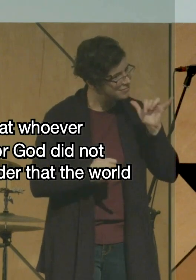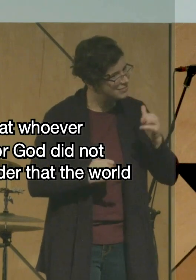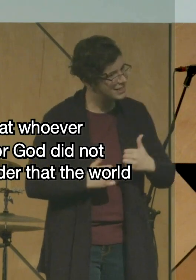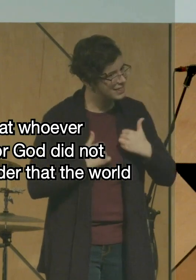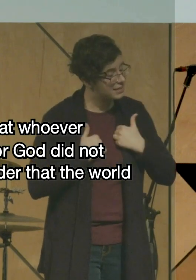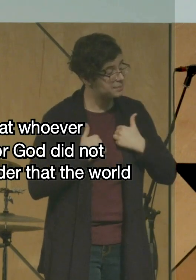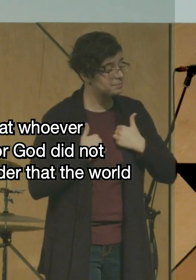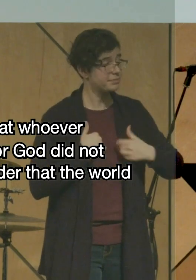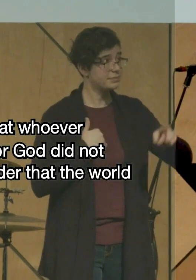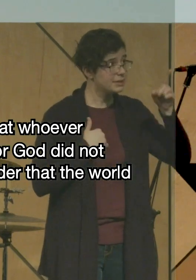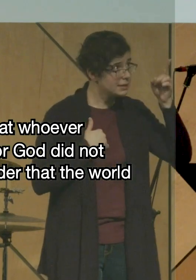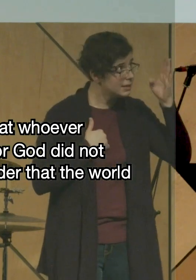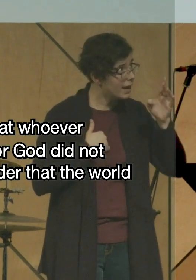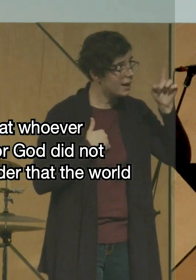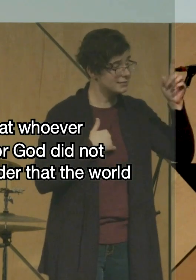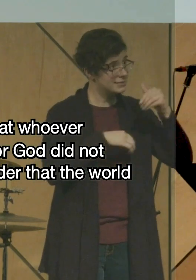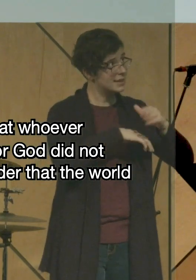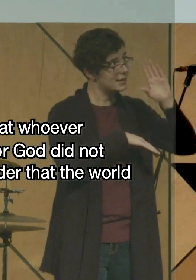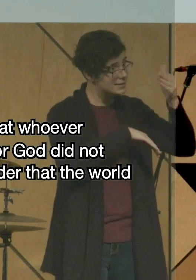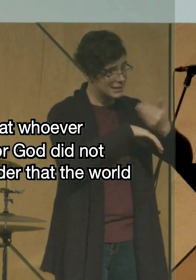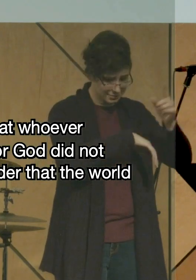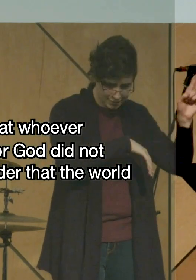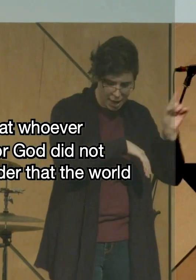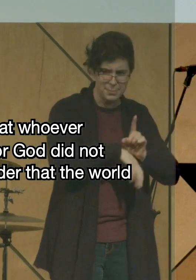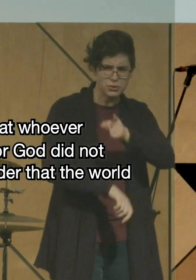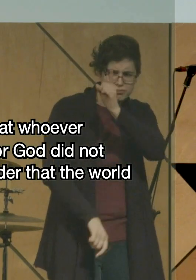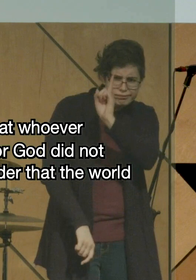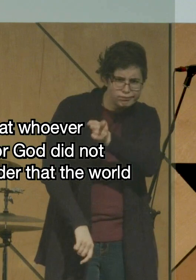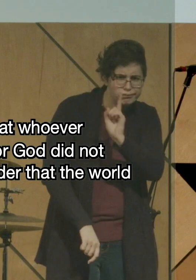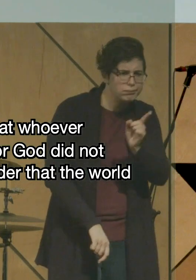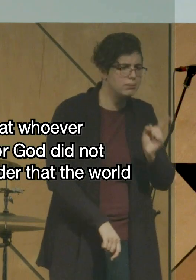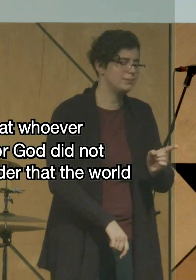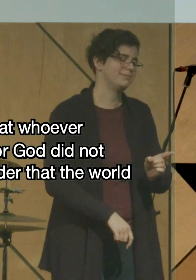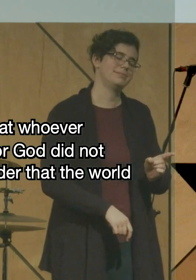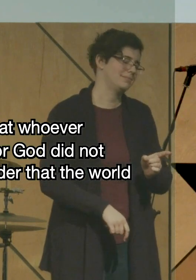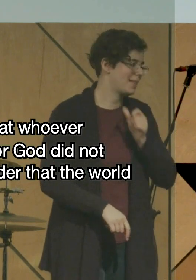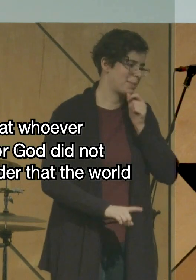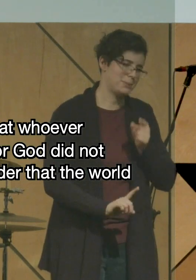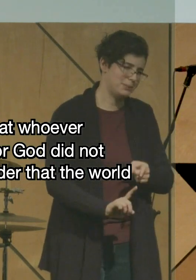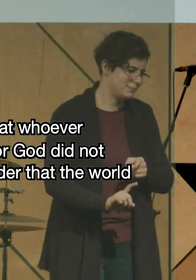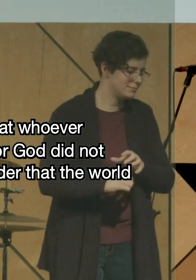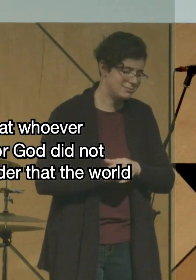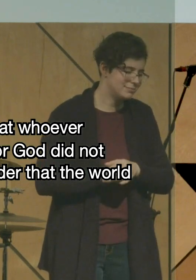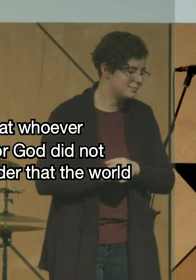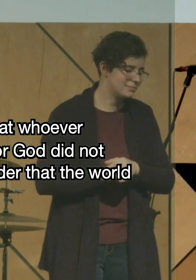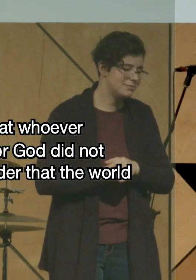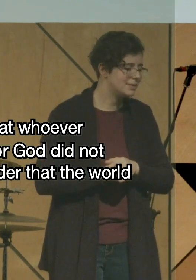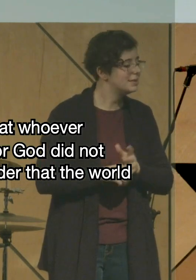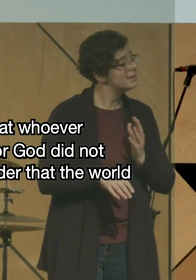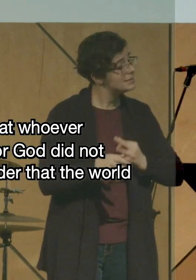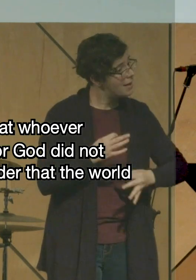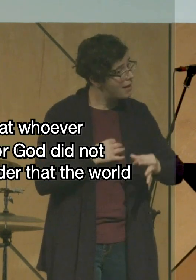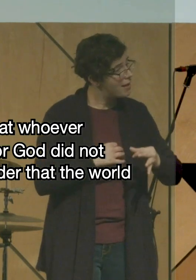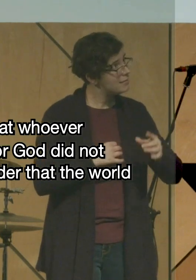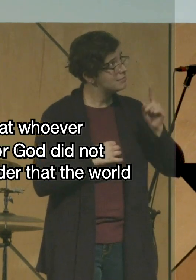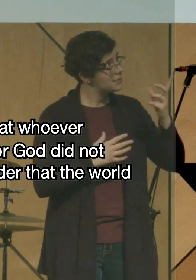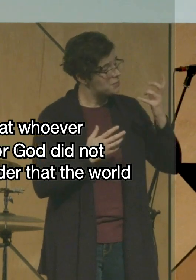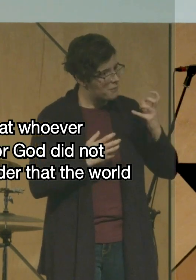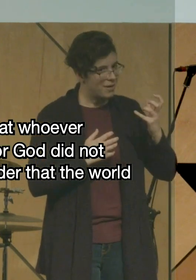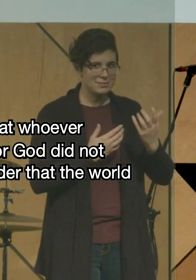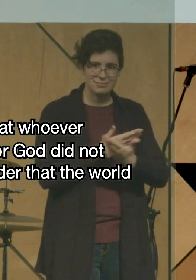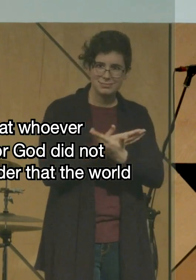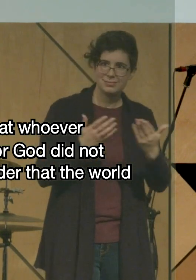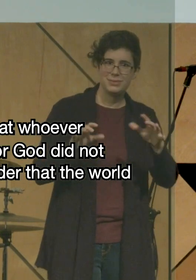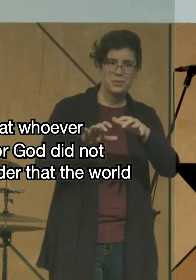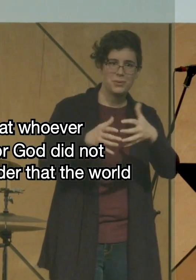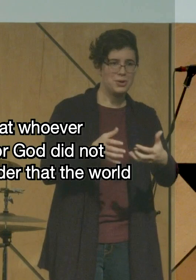For God did not send his son into the world to condemn the world, but in order that the world might be saved